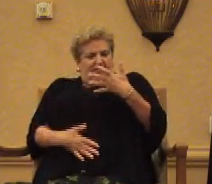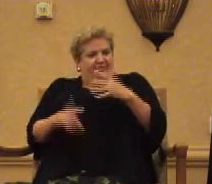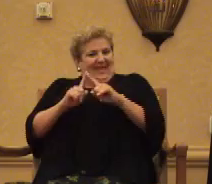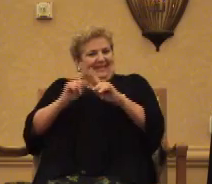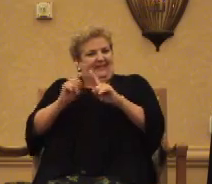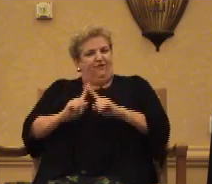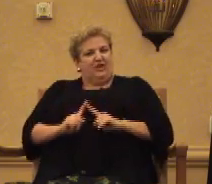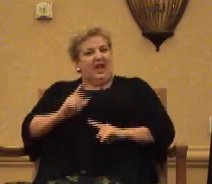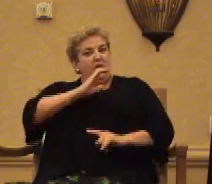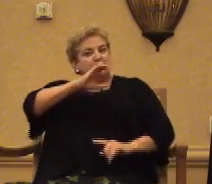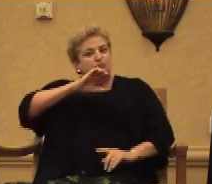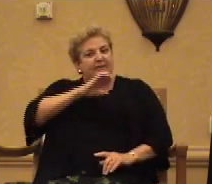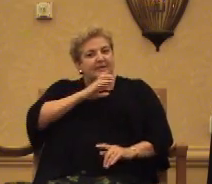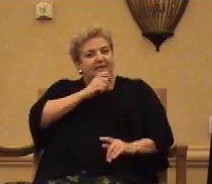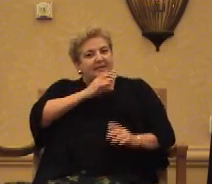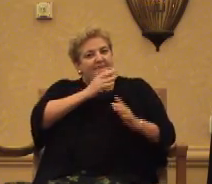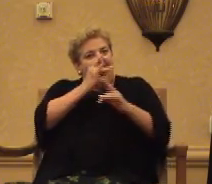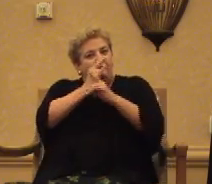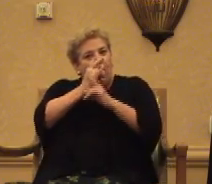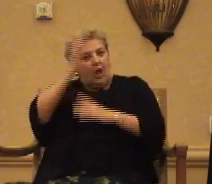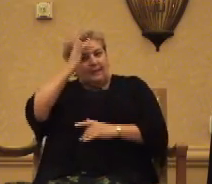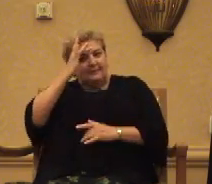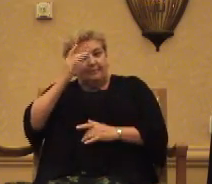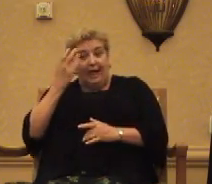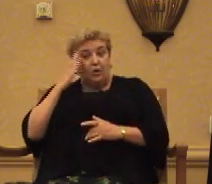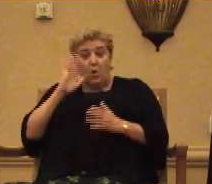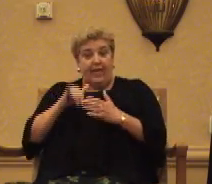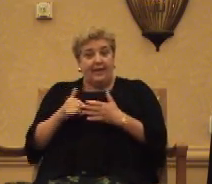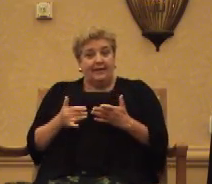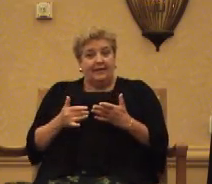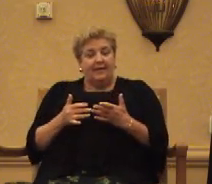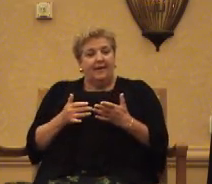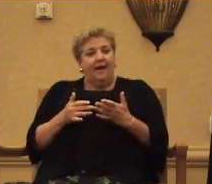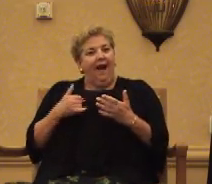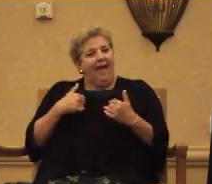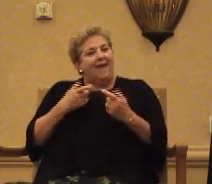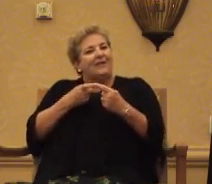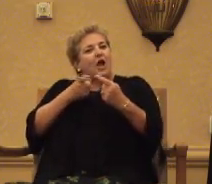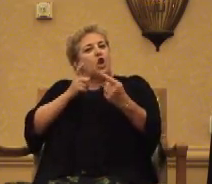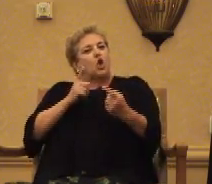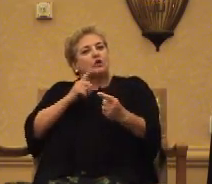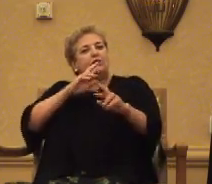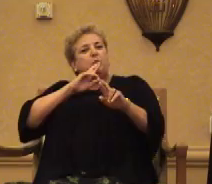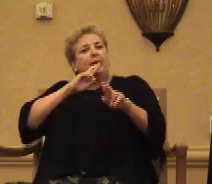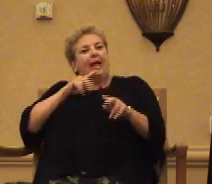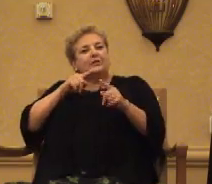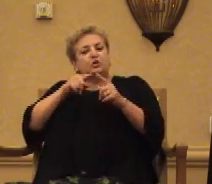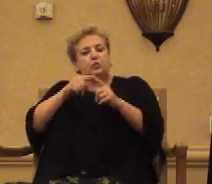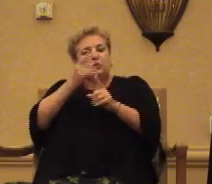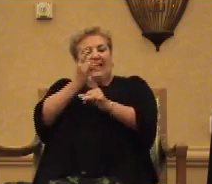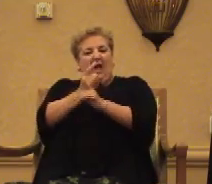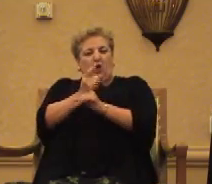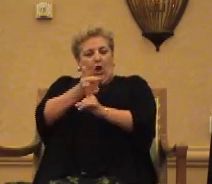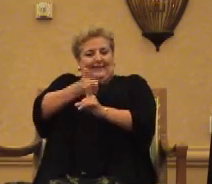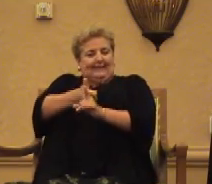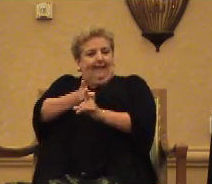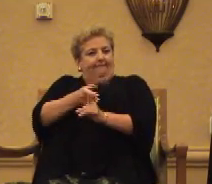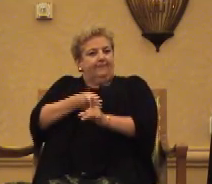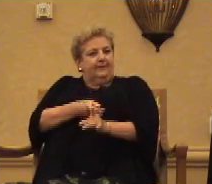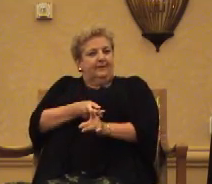characteristic of alcoholism. And that is an allergic reaction to alcohol. That, as our book says, manifests